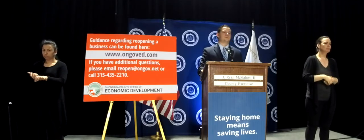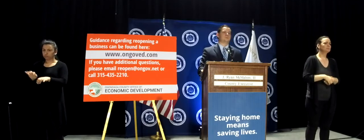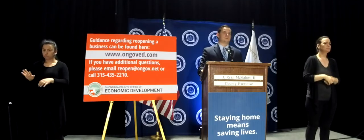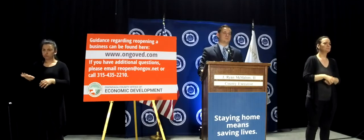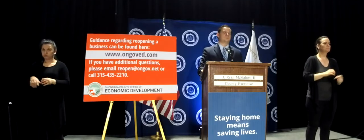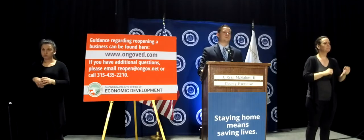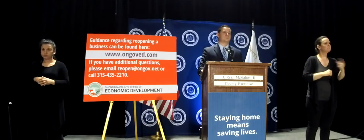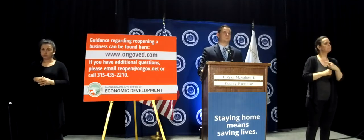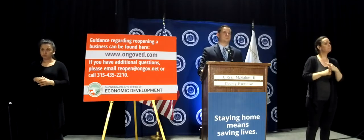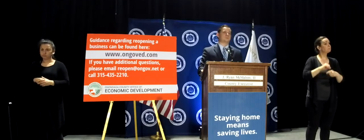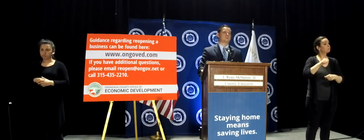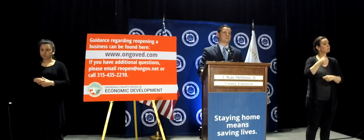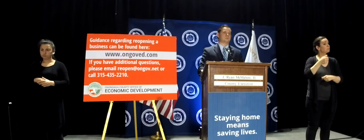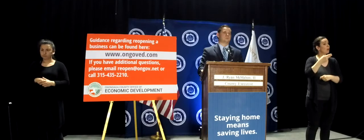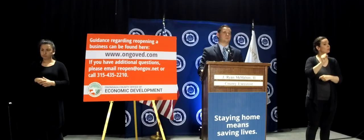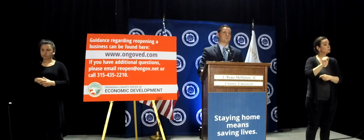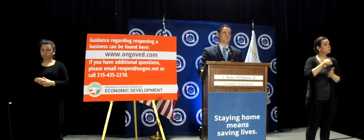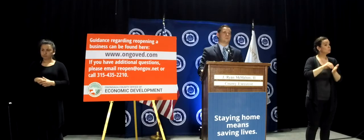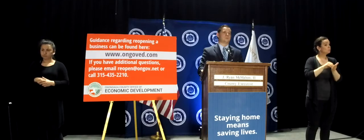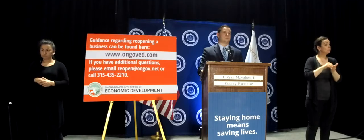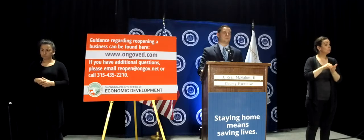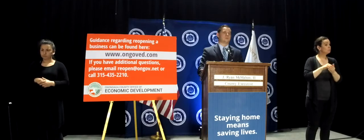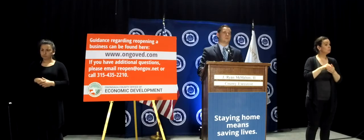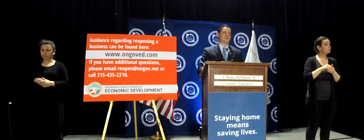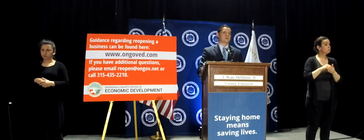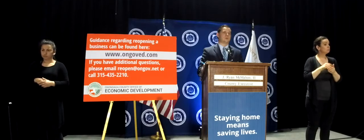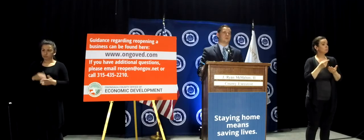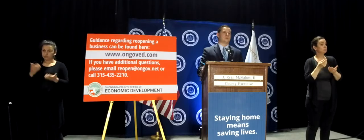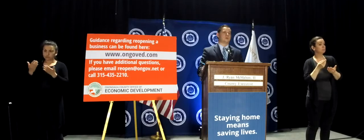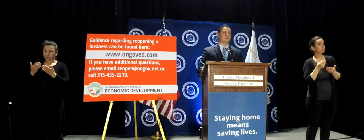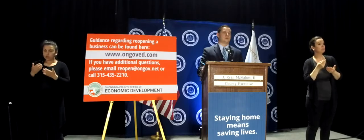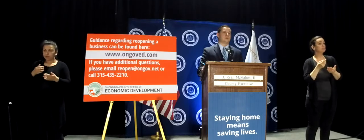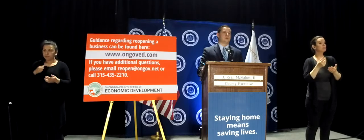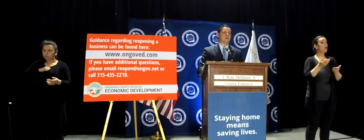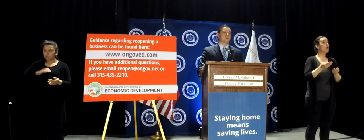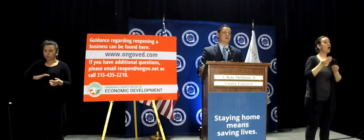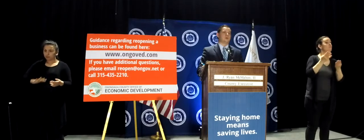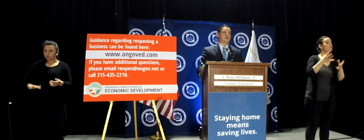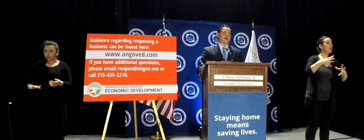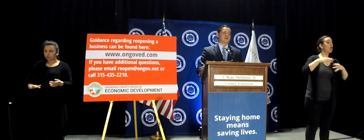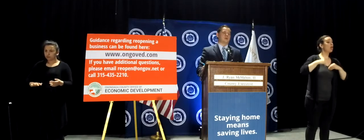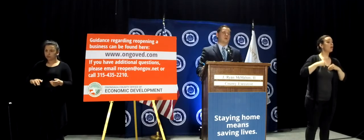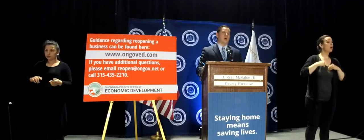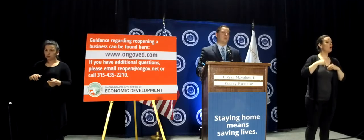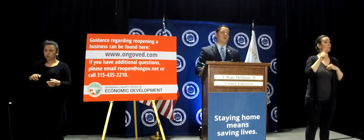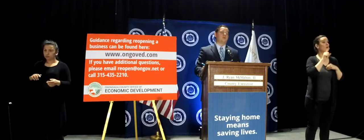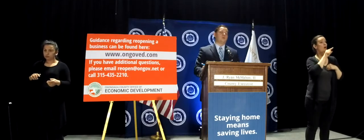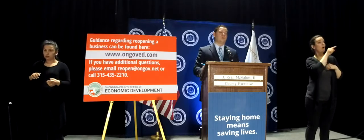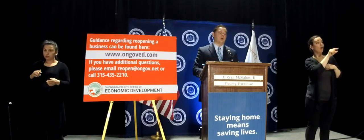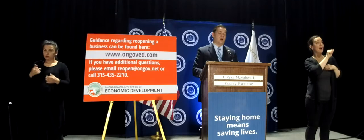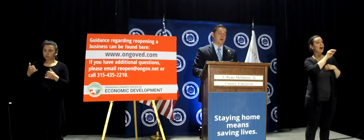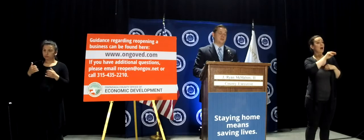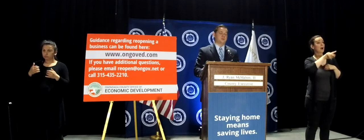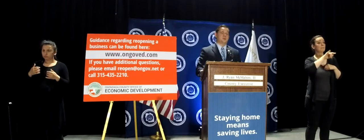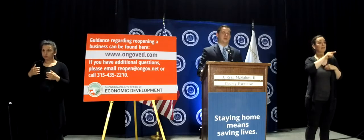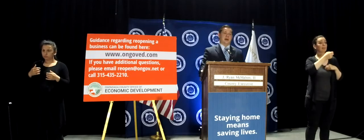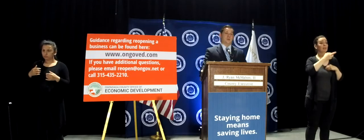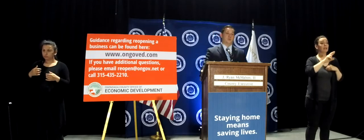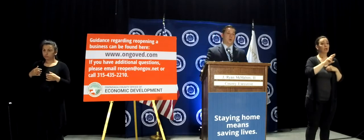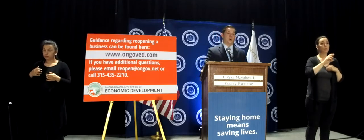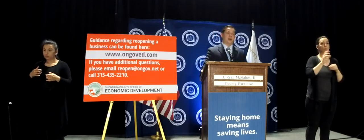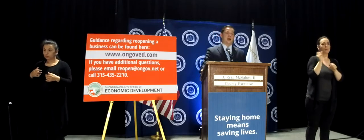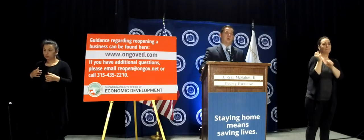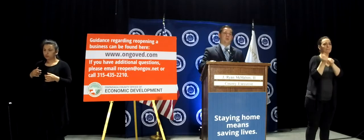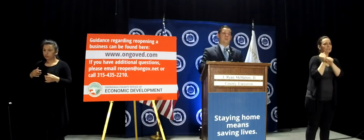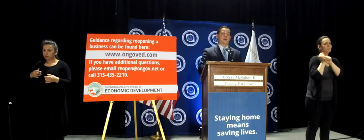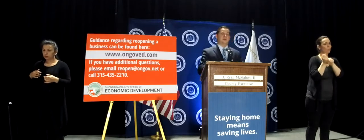offer for NBT Bank Stadium or the amphitheater to hold graduation? Yeah, so our team is doing a lot